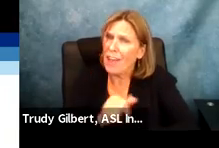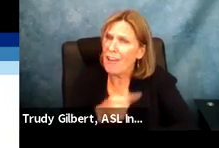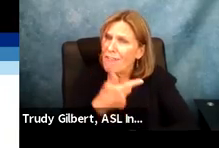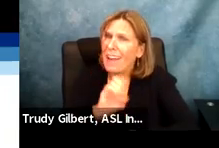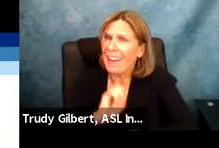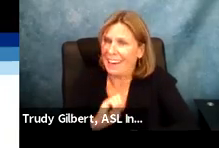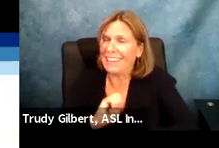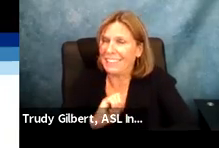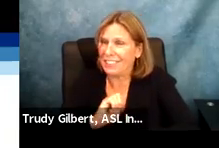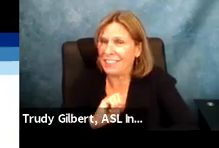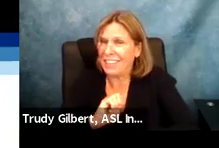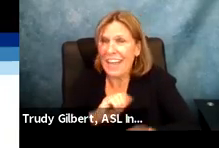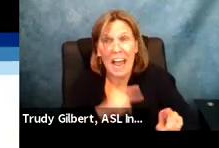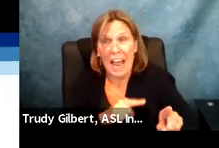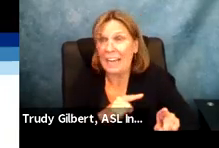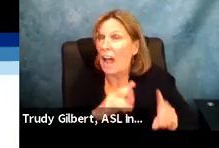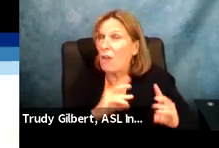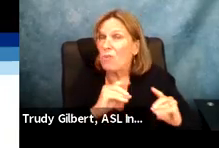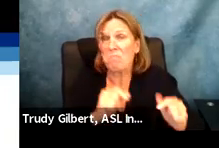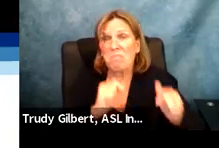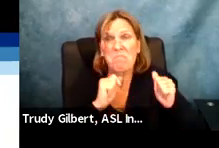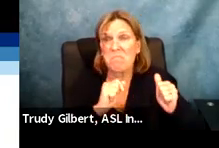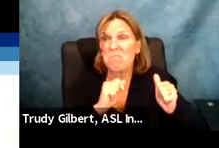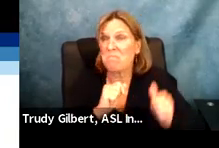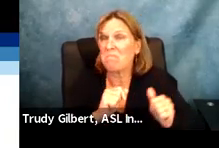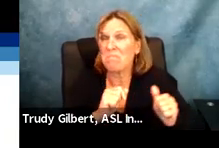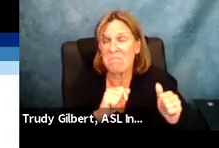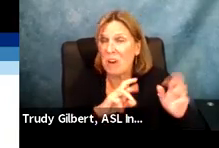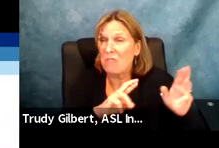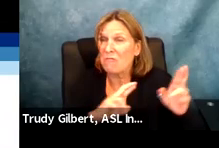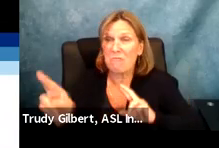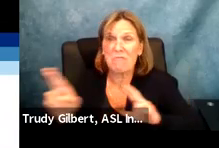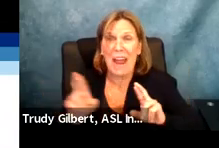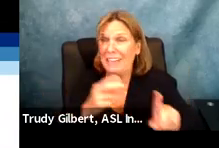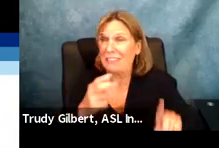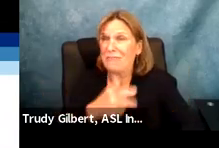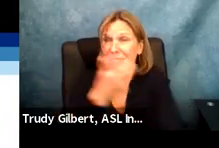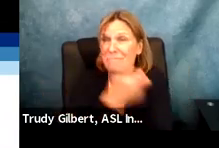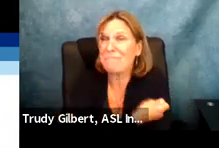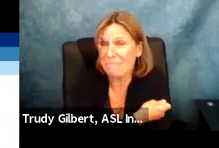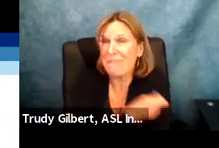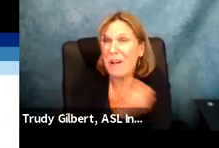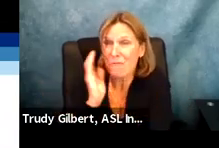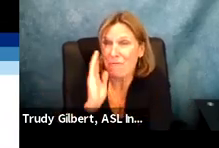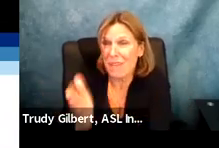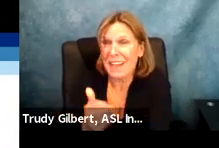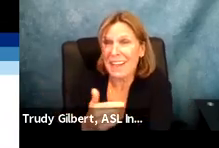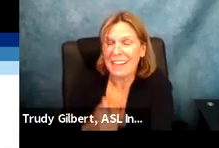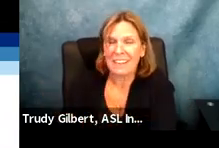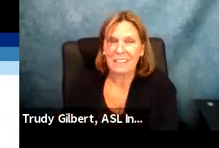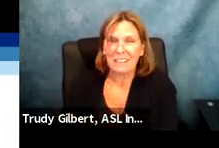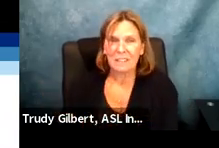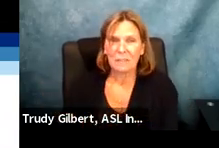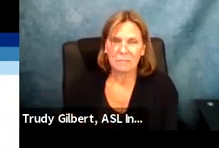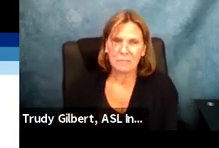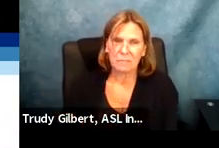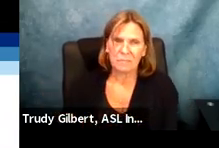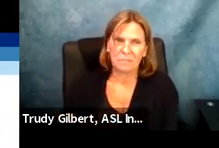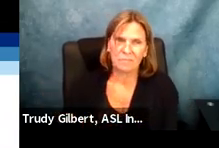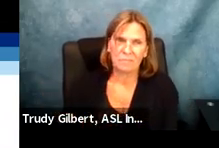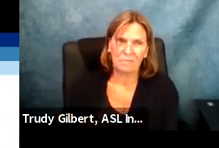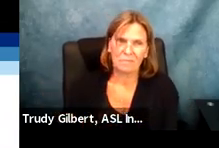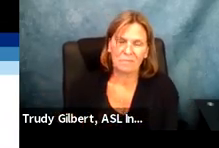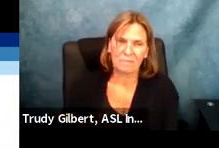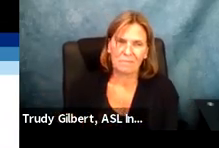will be first in line. So I just wanted to spend a moment just to